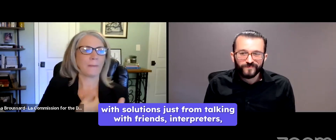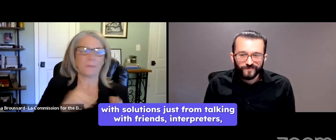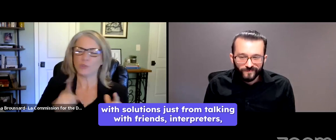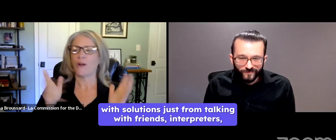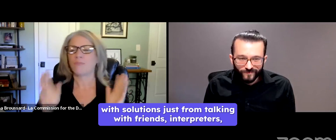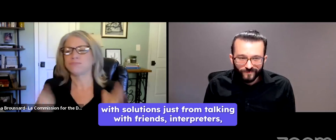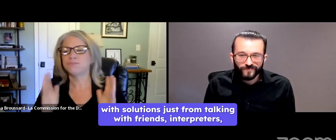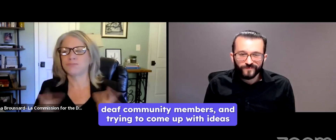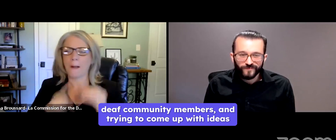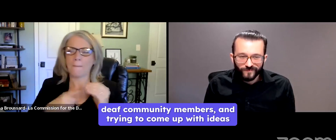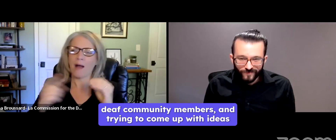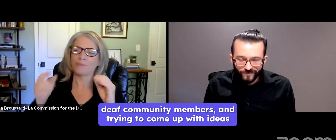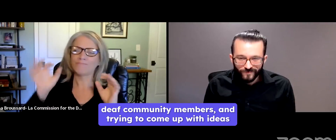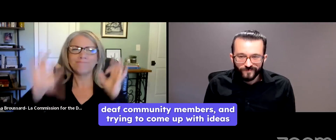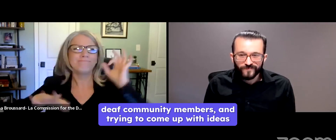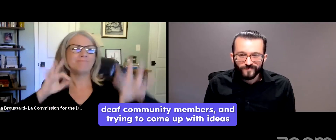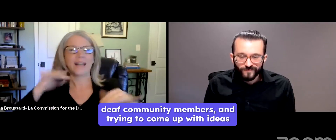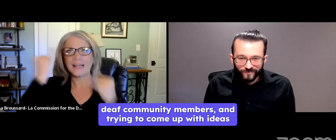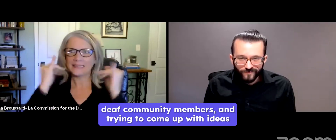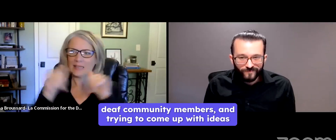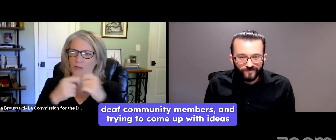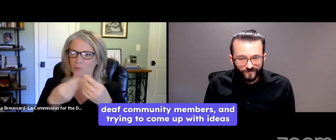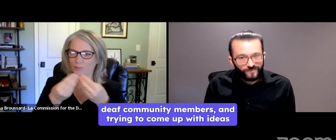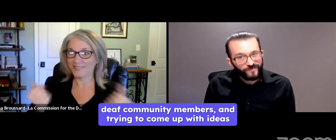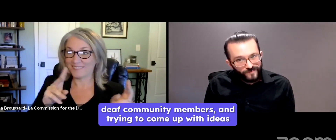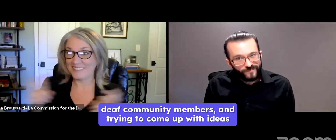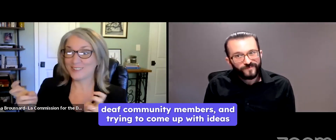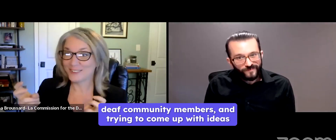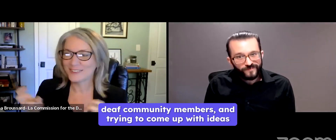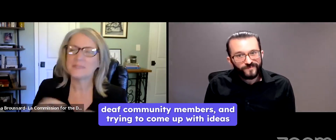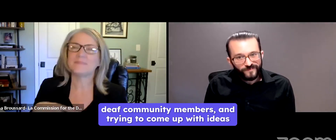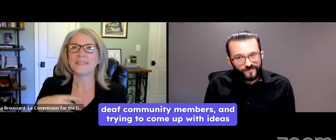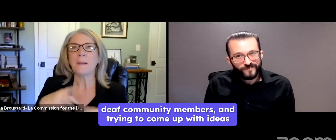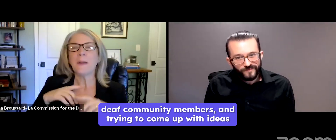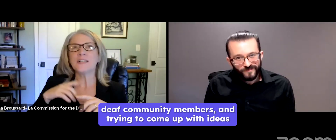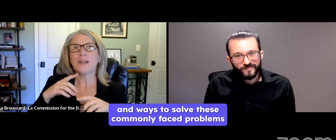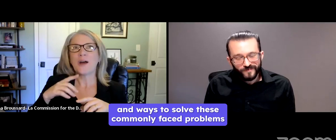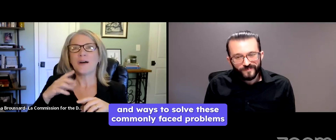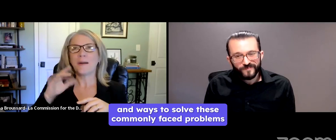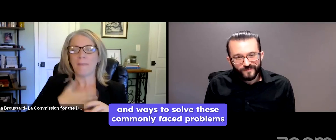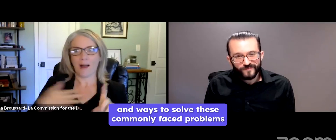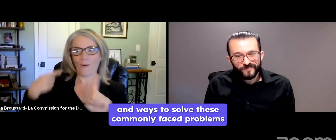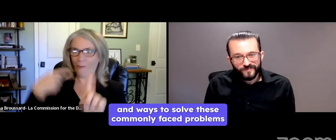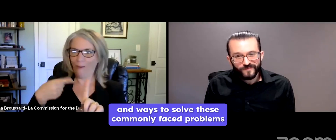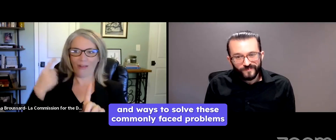friends, interpreters, deaf community members, and trying to come up with ideas and ways to solve